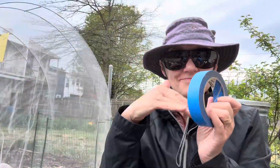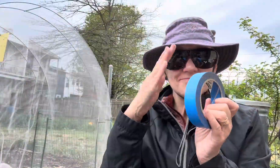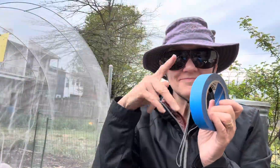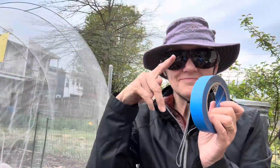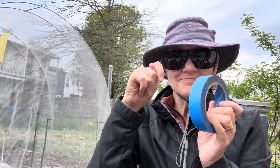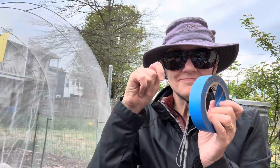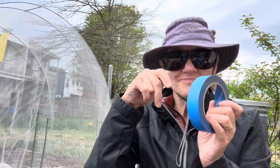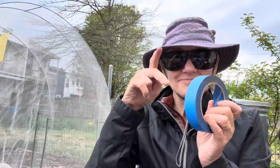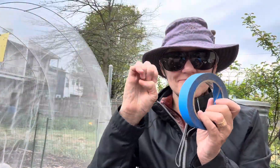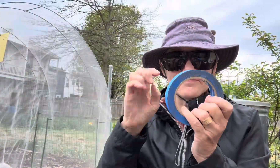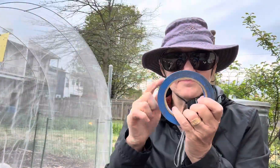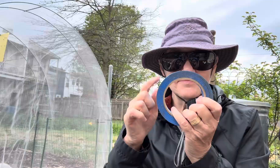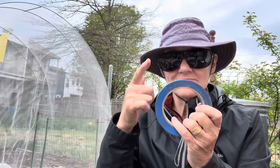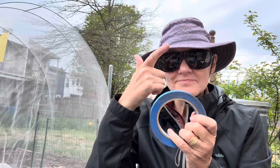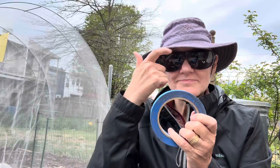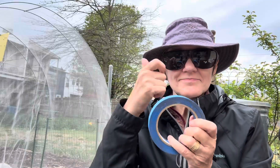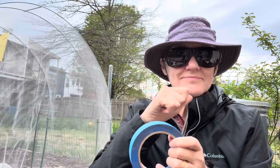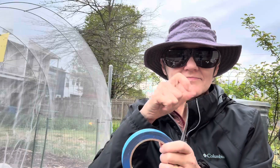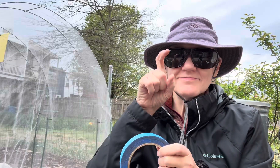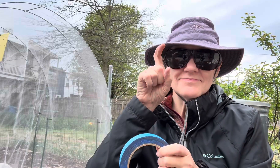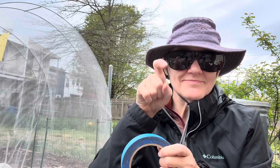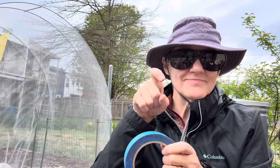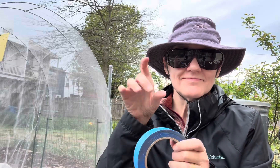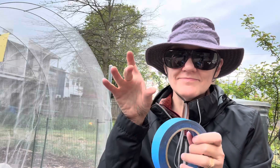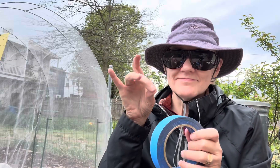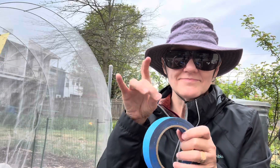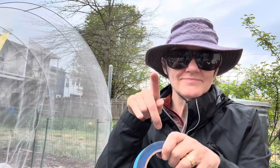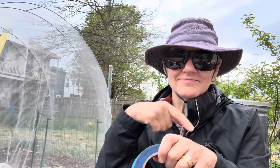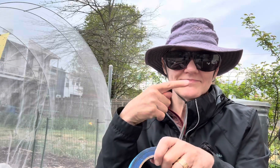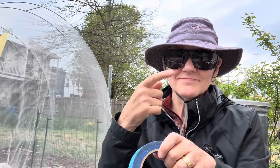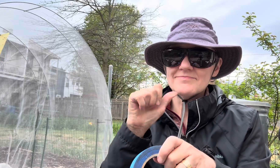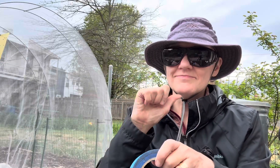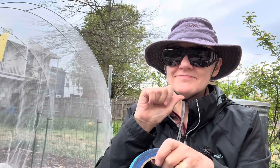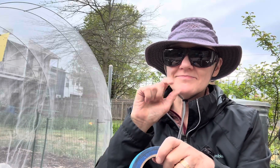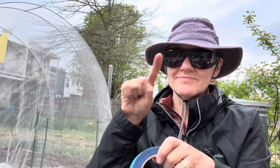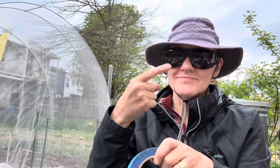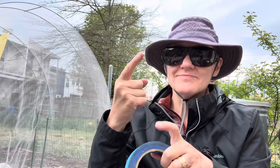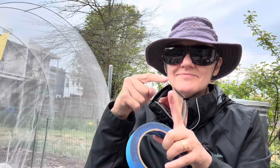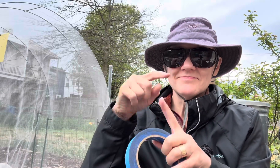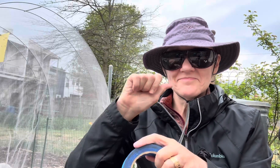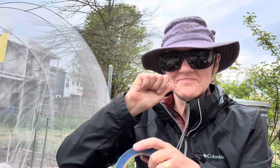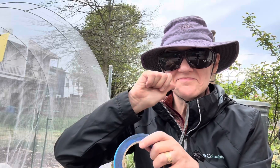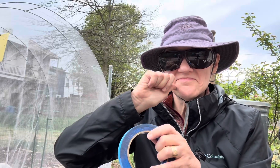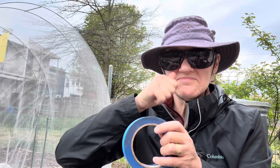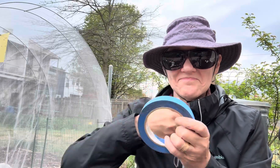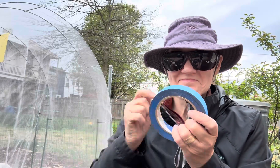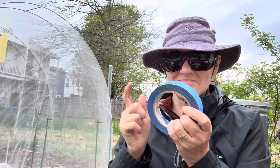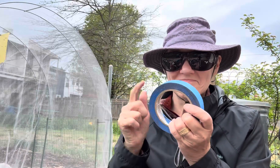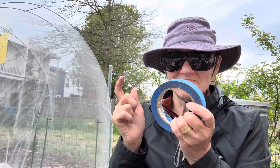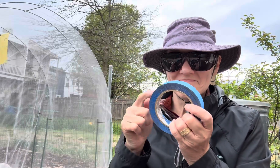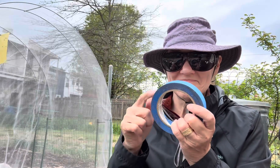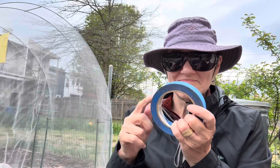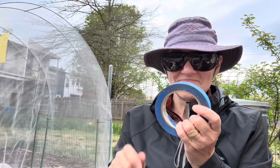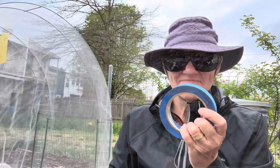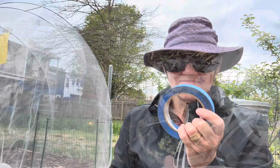We're using the painter's tape because it doesn't need to be really sticky. It's only going to be closed up until